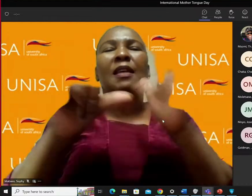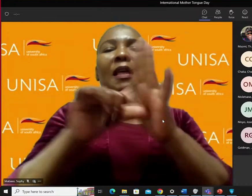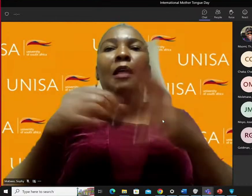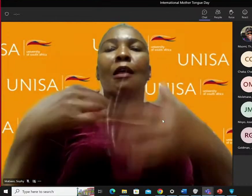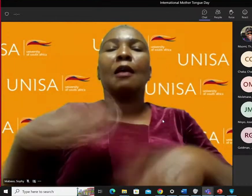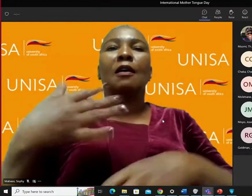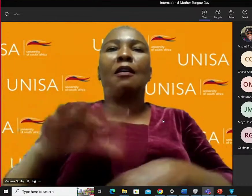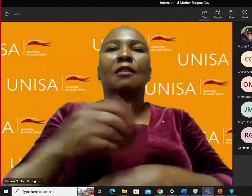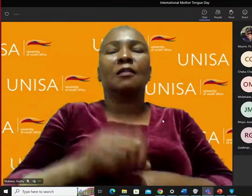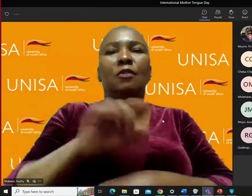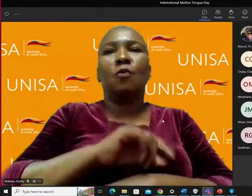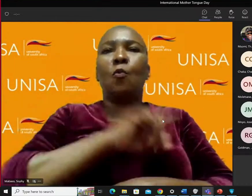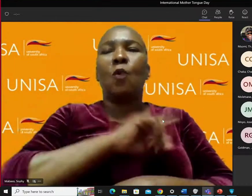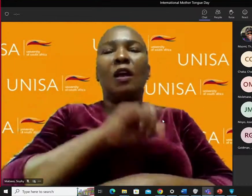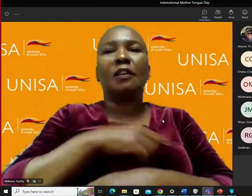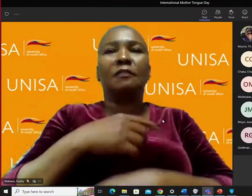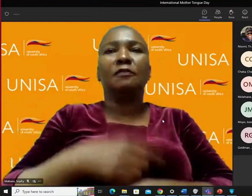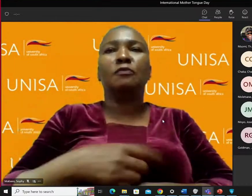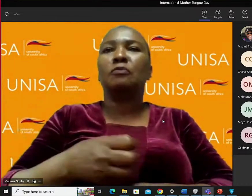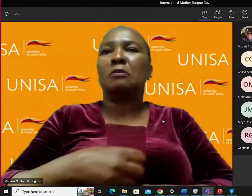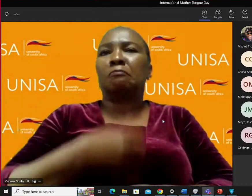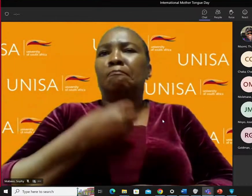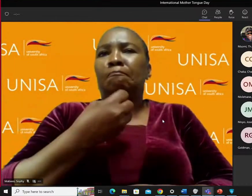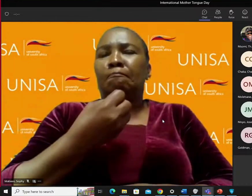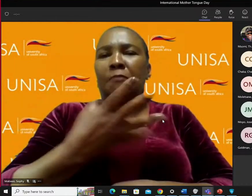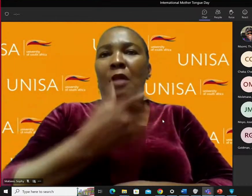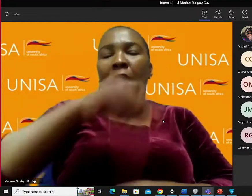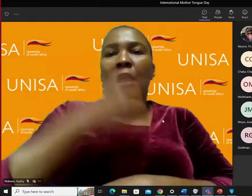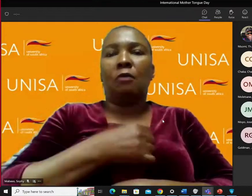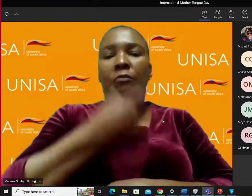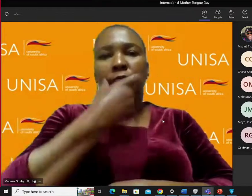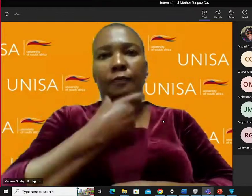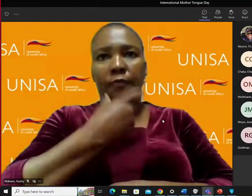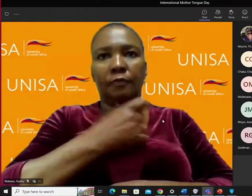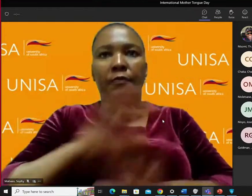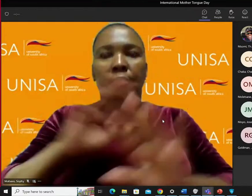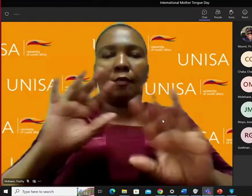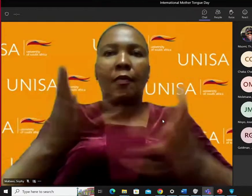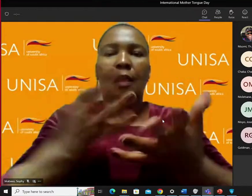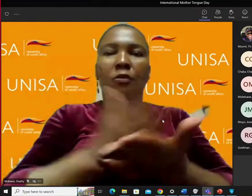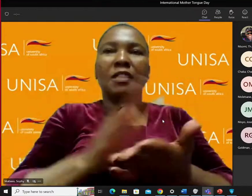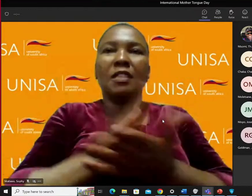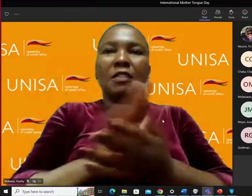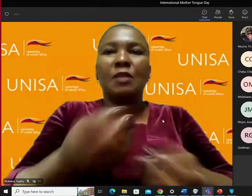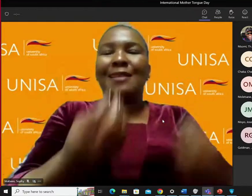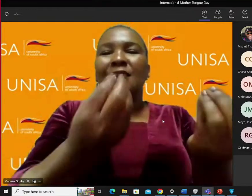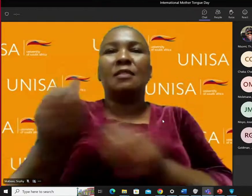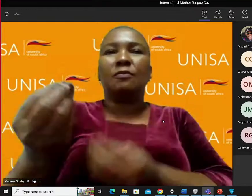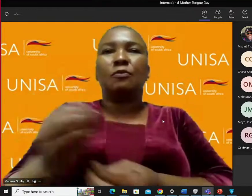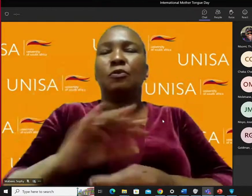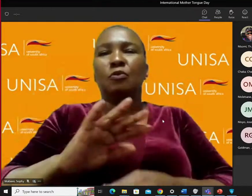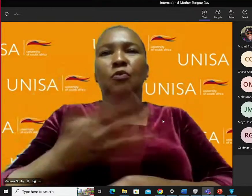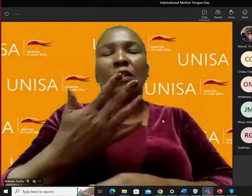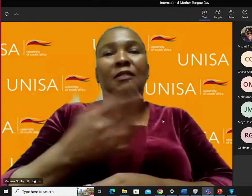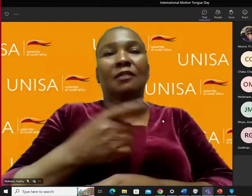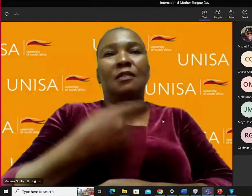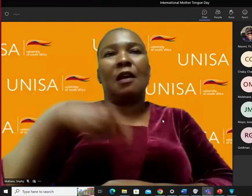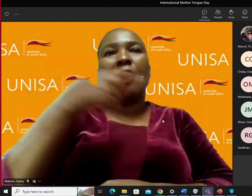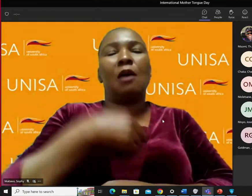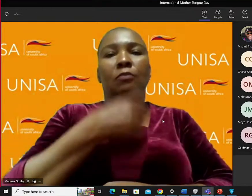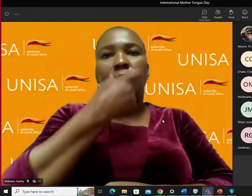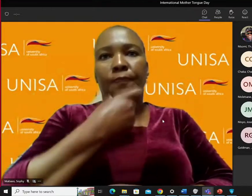don't address our sadness, this is how I always shared with the kids, is we don't want our sadness to form a storm